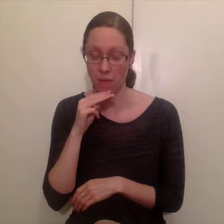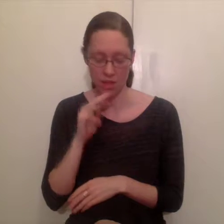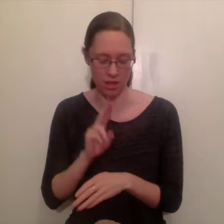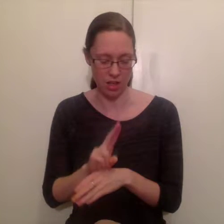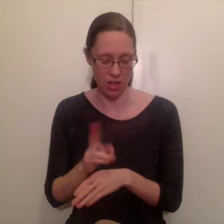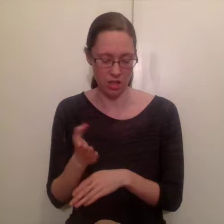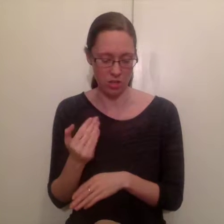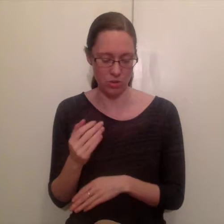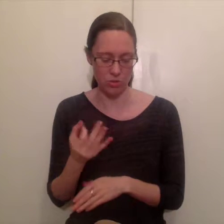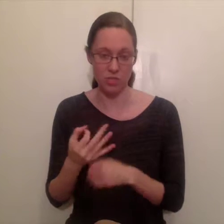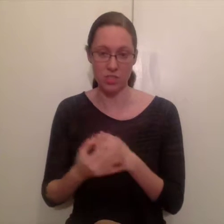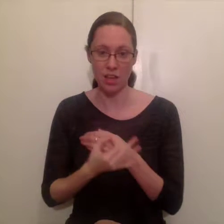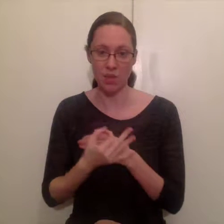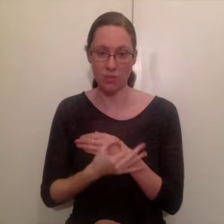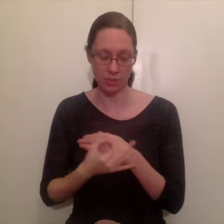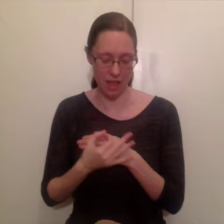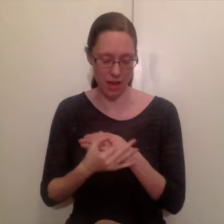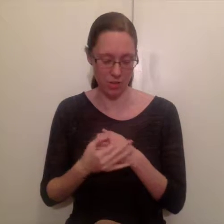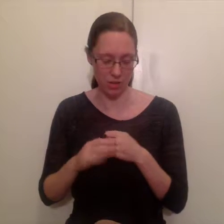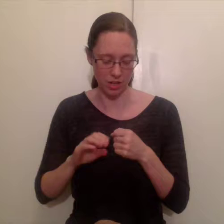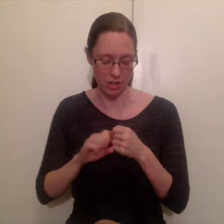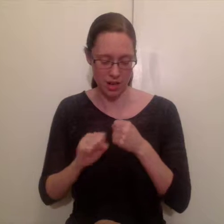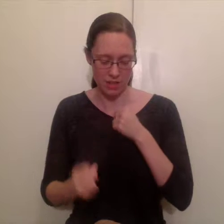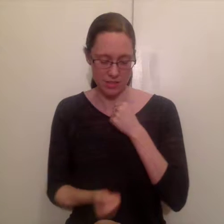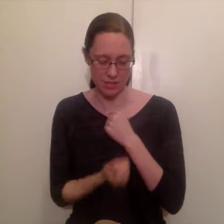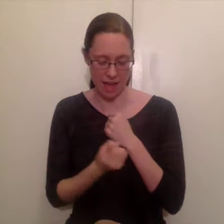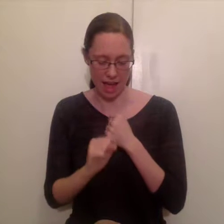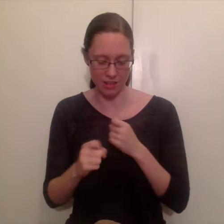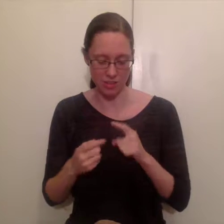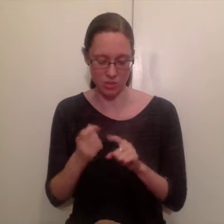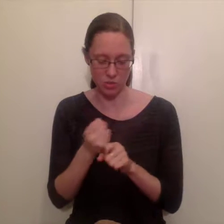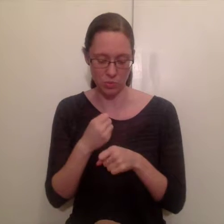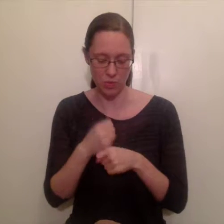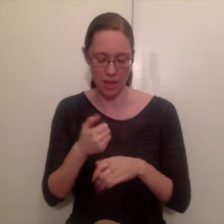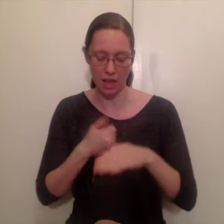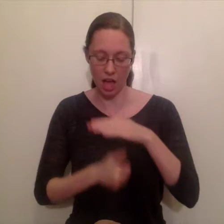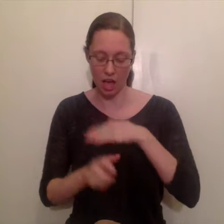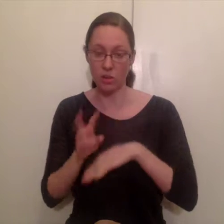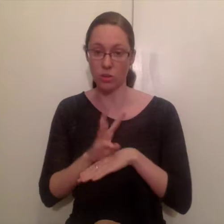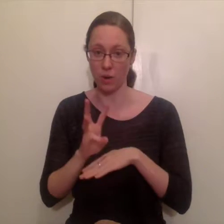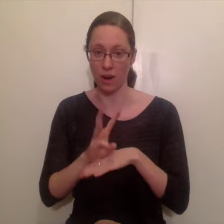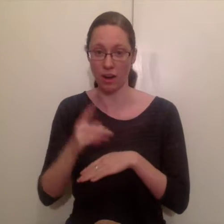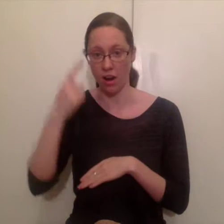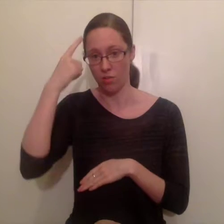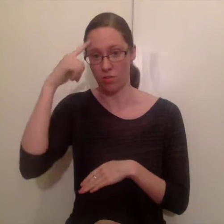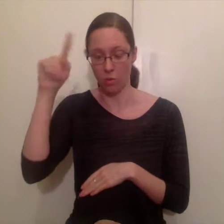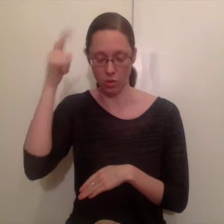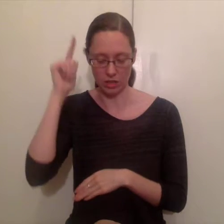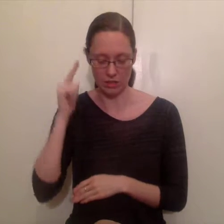Mama used flour sacks to make underwear for